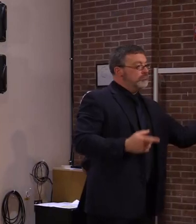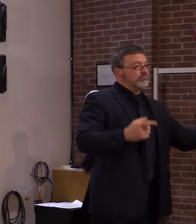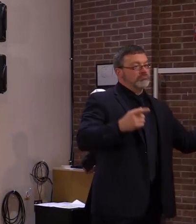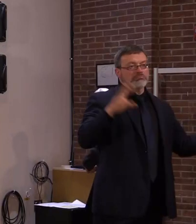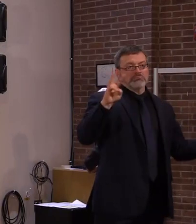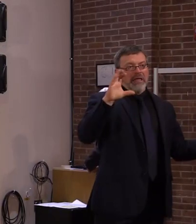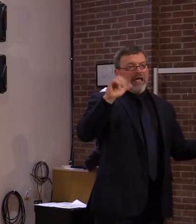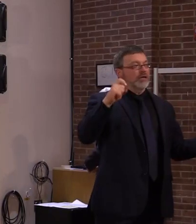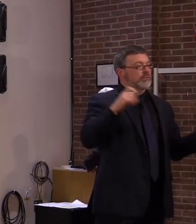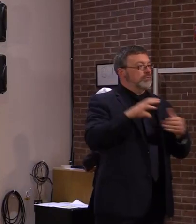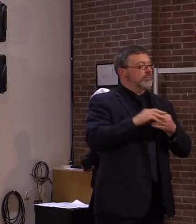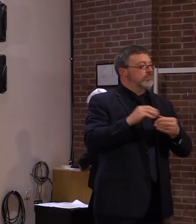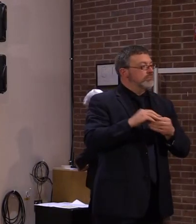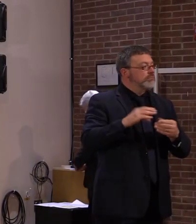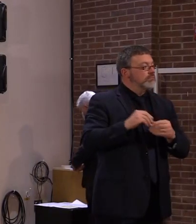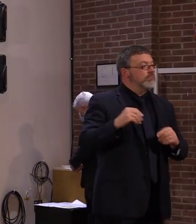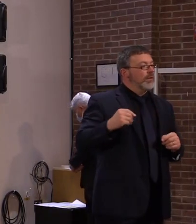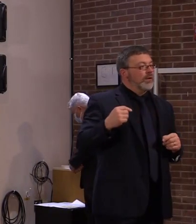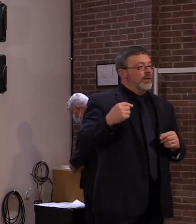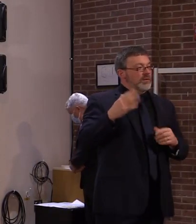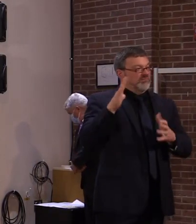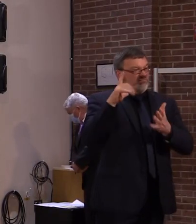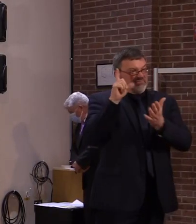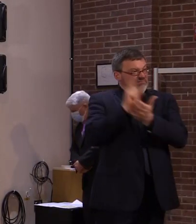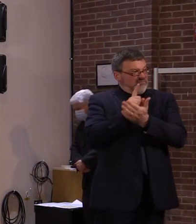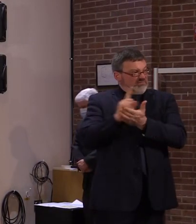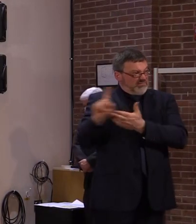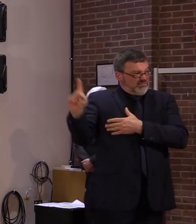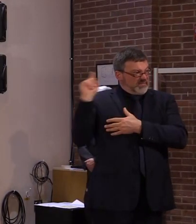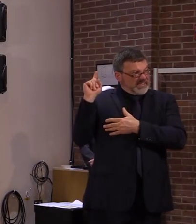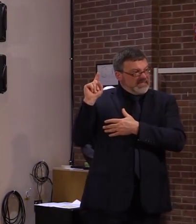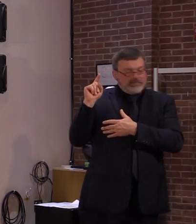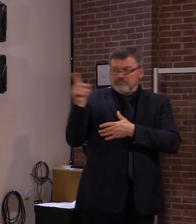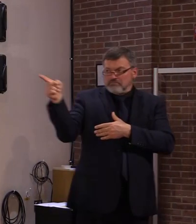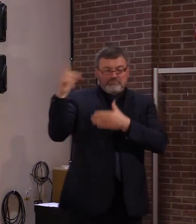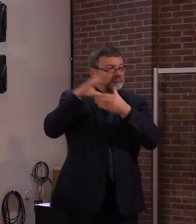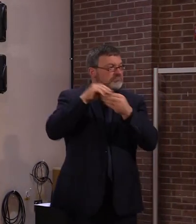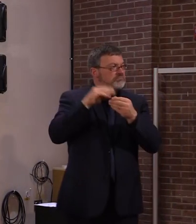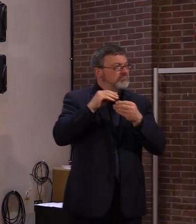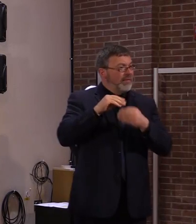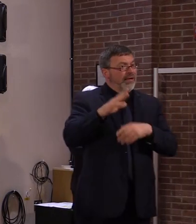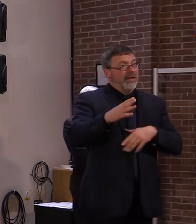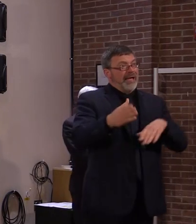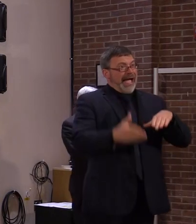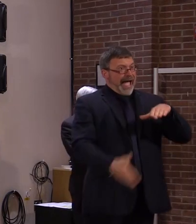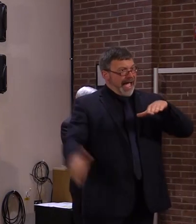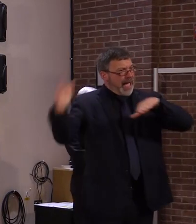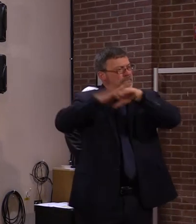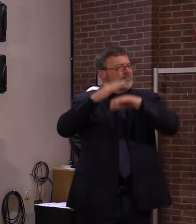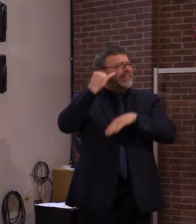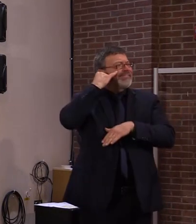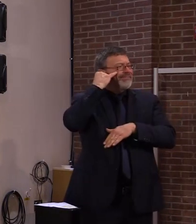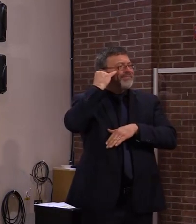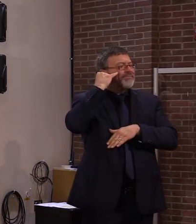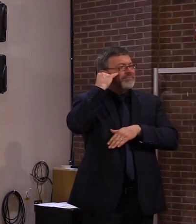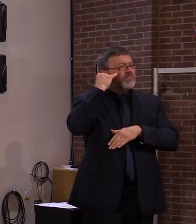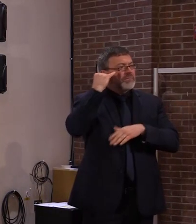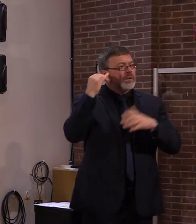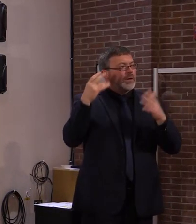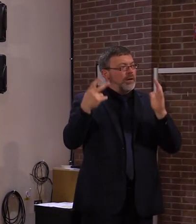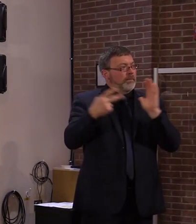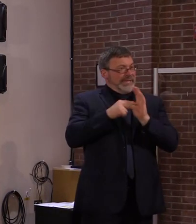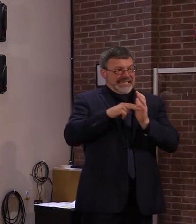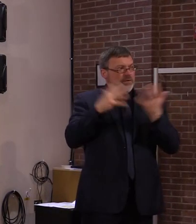Governor, last week you said should the infection rate continue, our hospitalization rate could raise as or go as high as